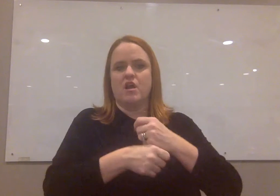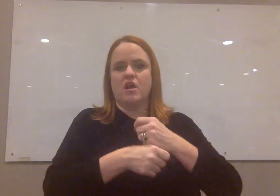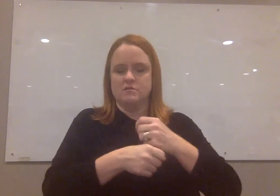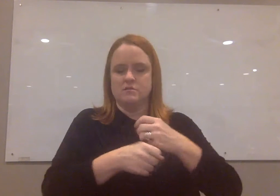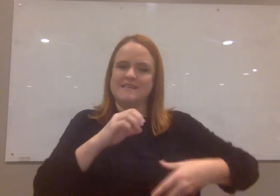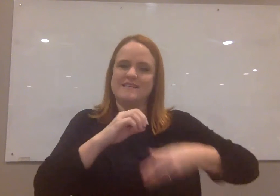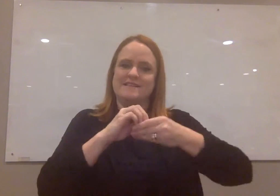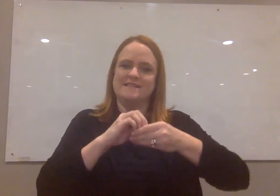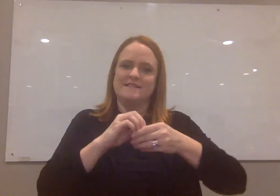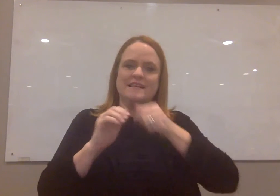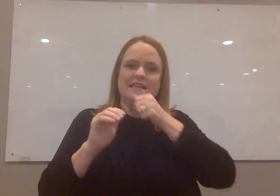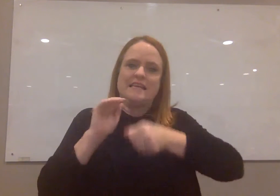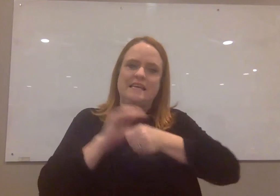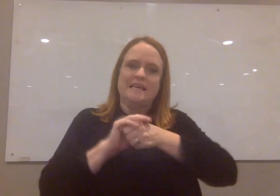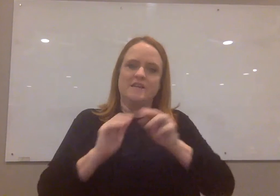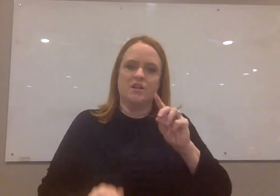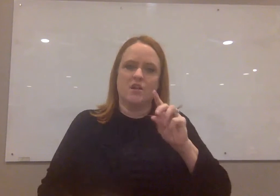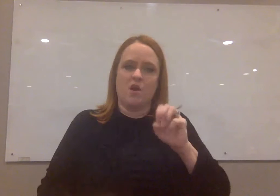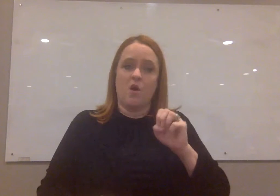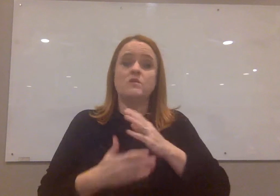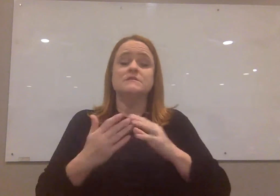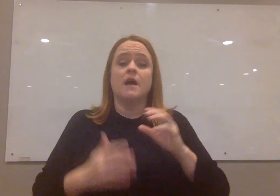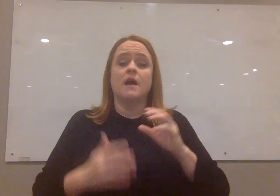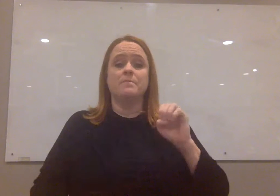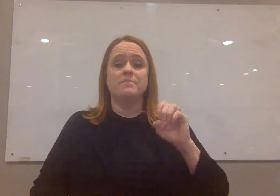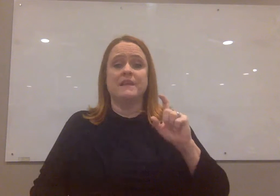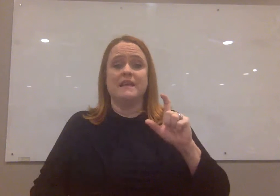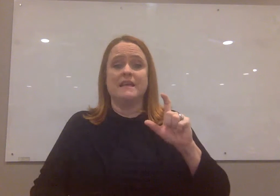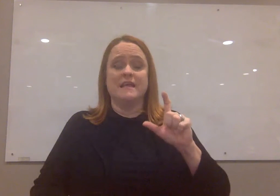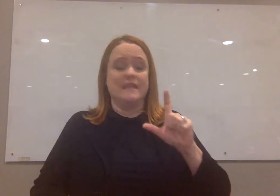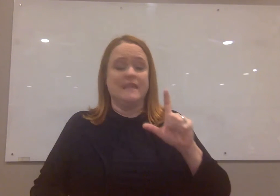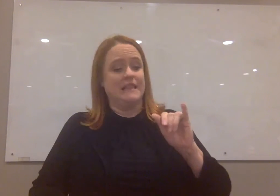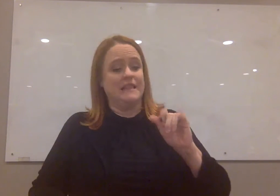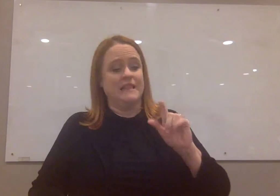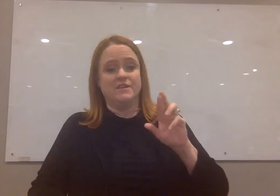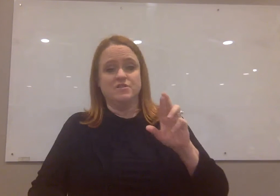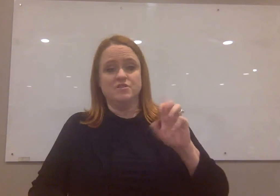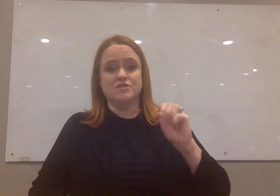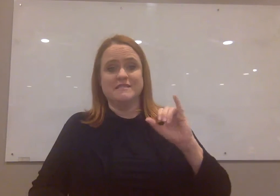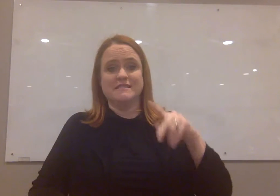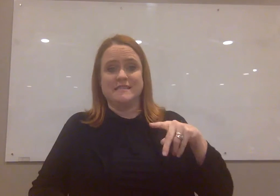Elixir SIPs episodes have talked about that, and you always see them using the hidden flag to do that.